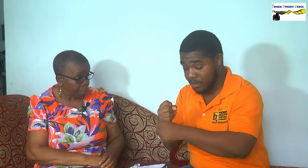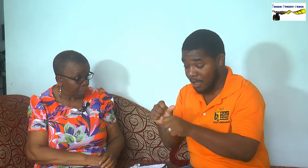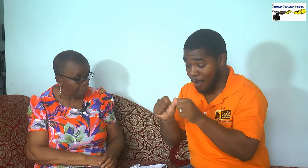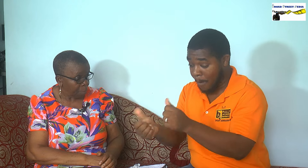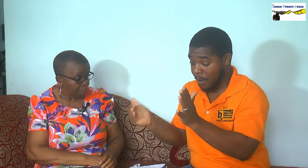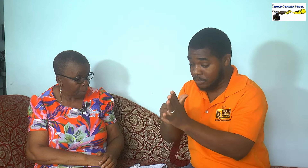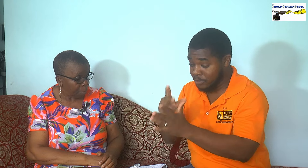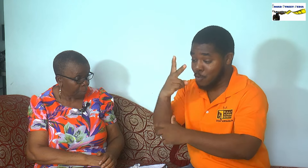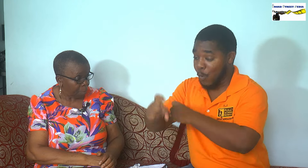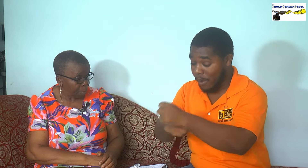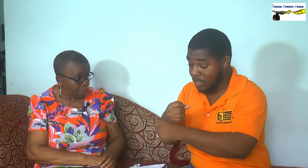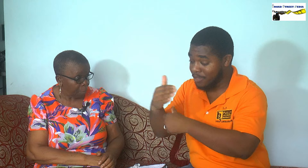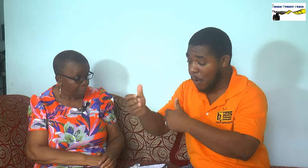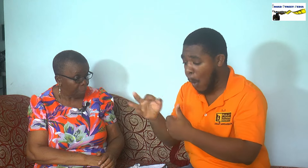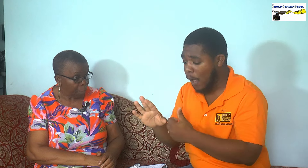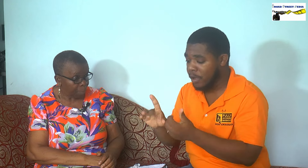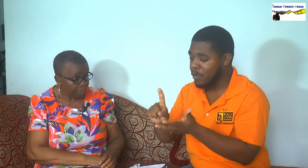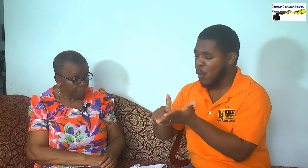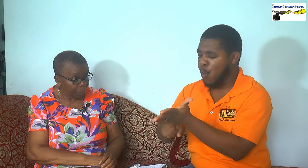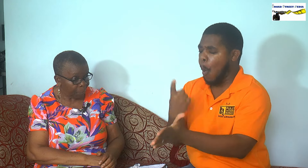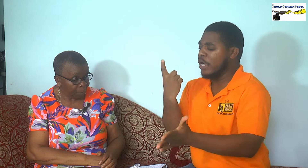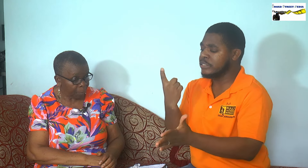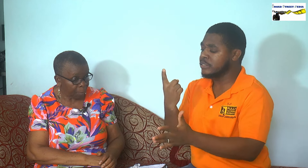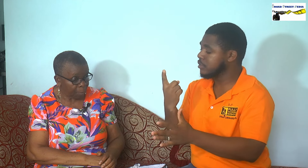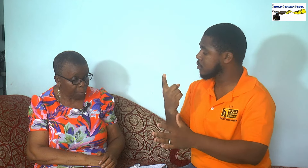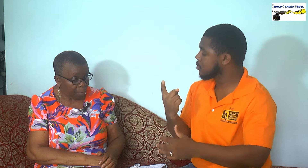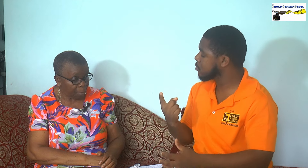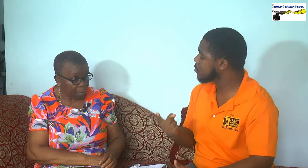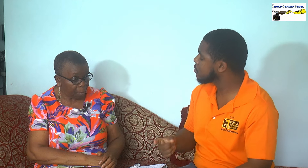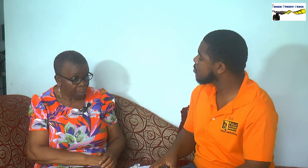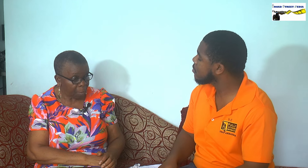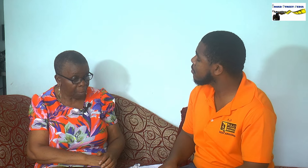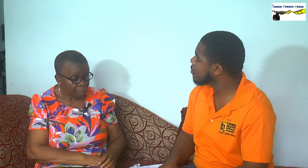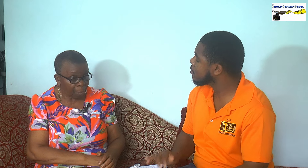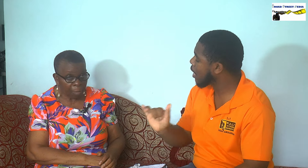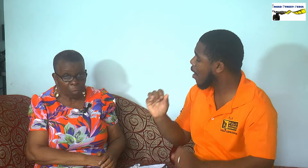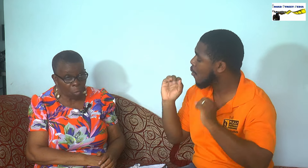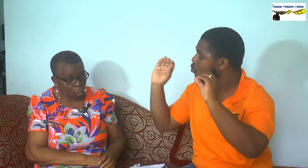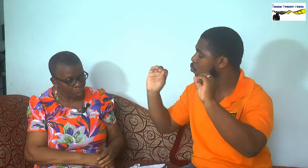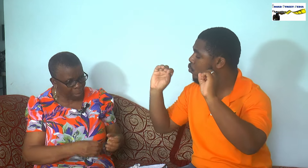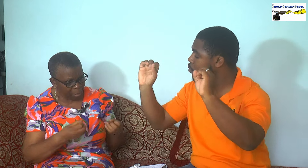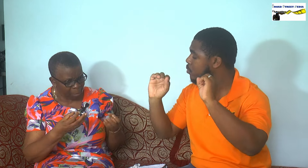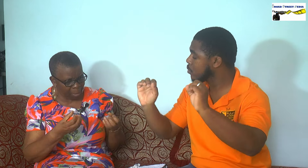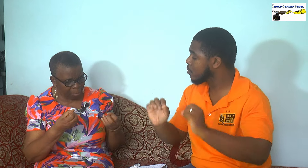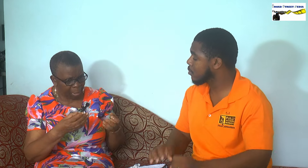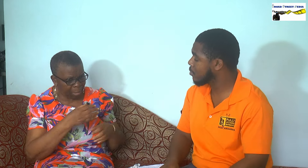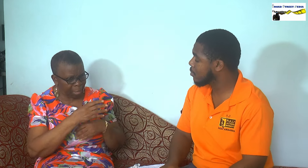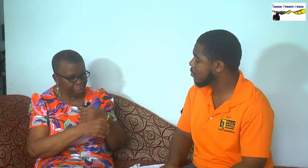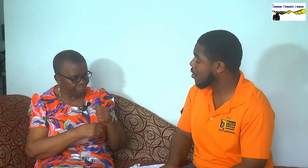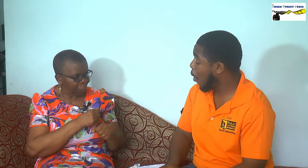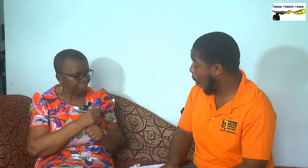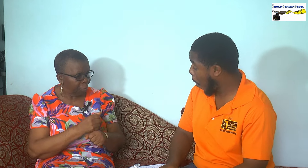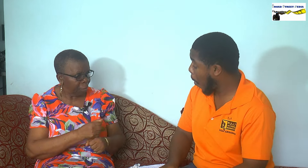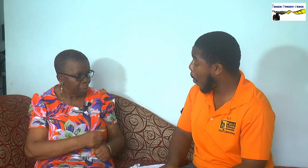So, did that happen year after year, or was that a one-time thing? Yeah, many, many, many years.